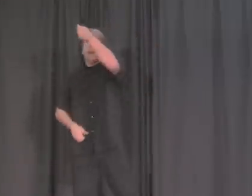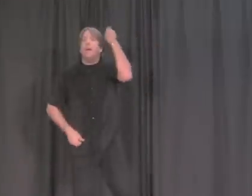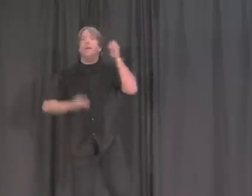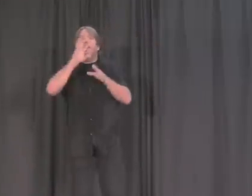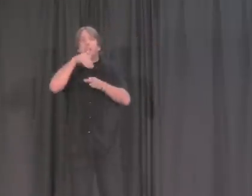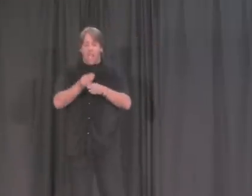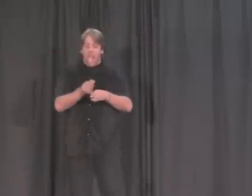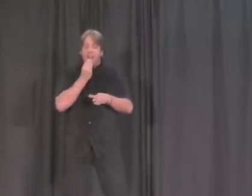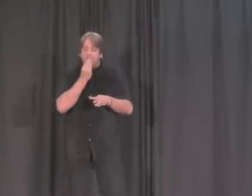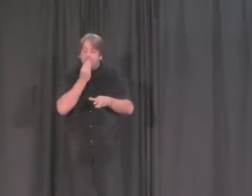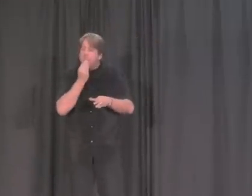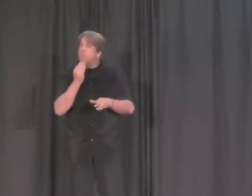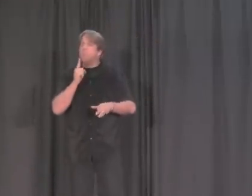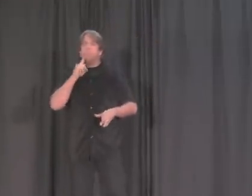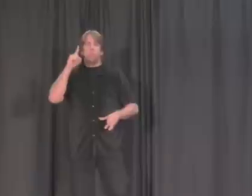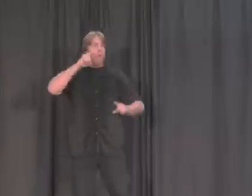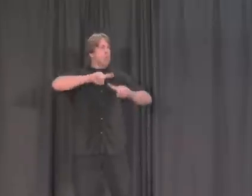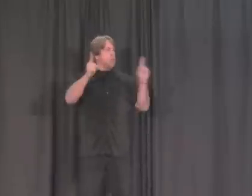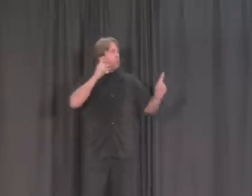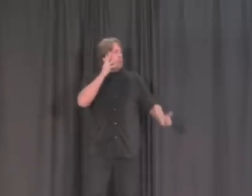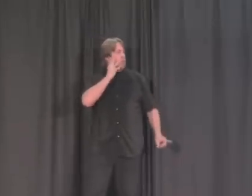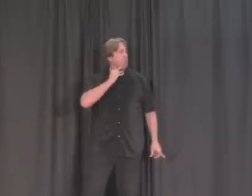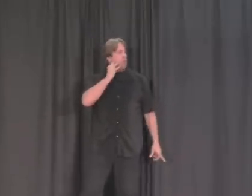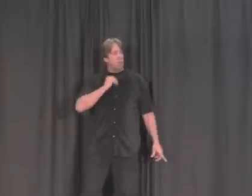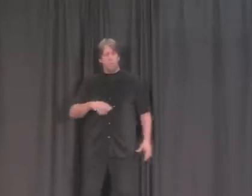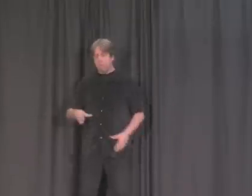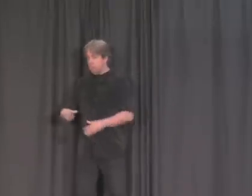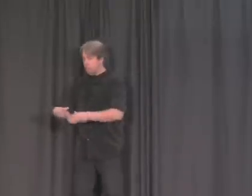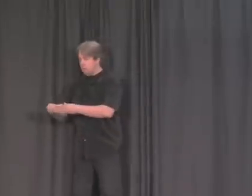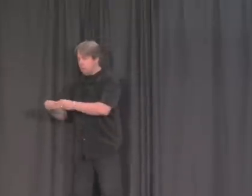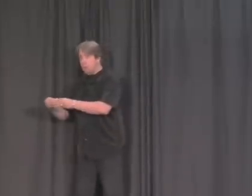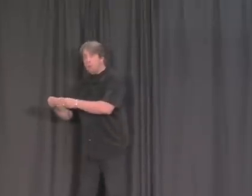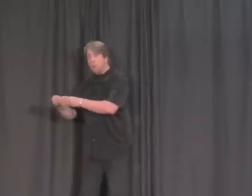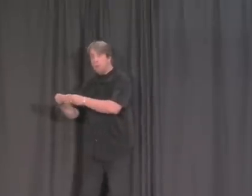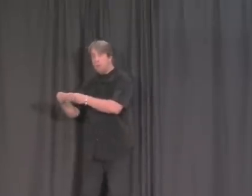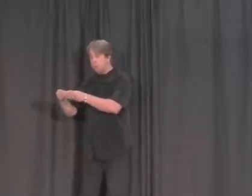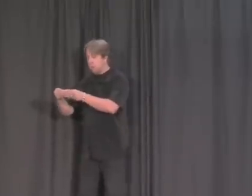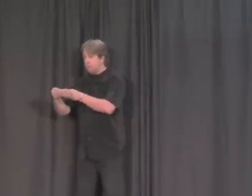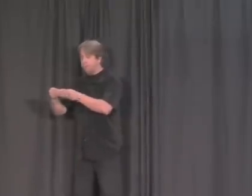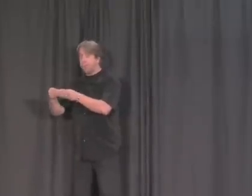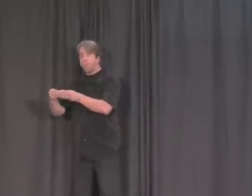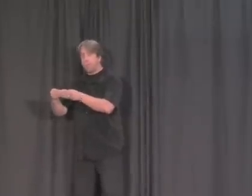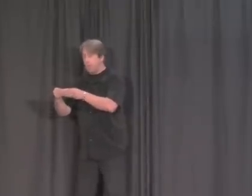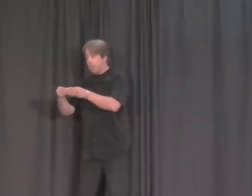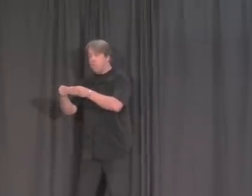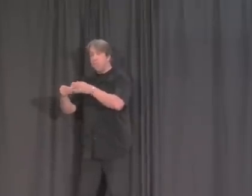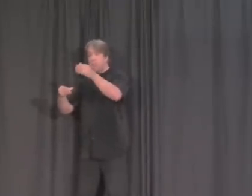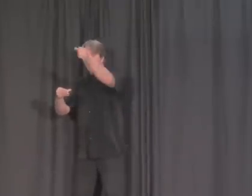done, and they can enjoy a good snack. Deaf people can't do that. Their experience is different.